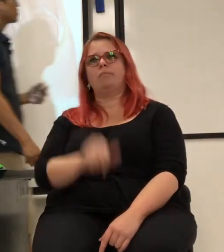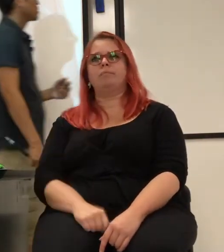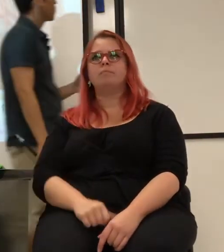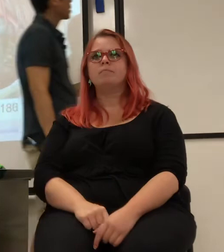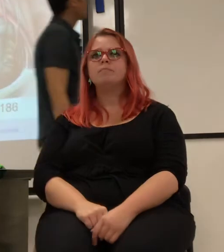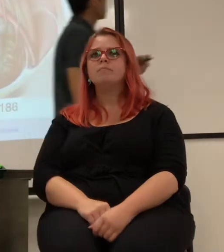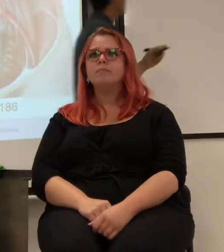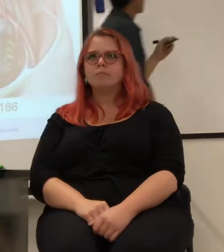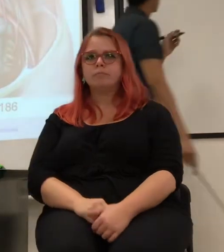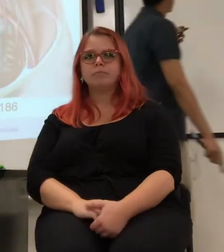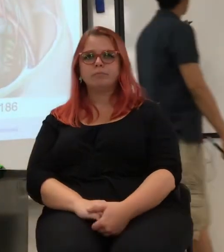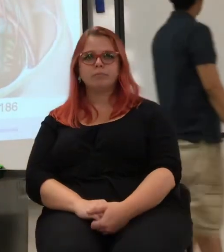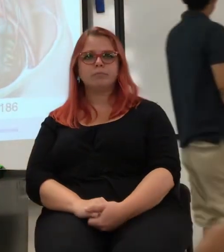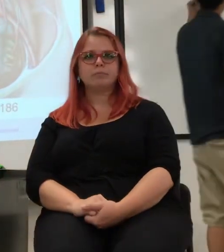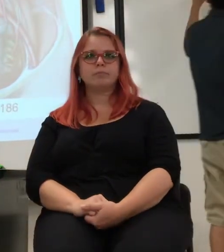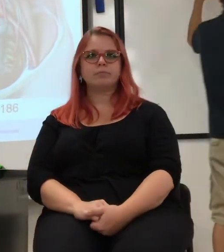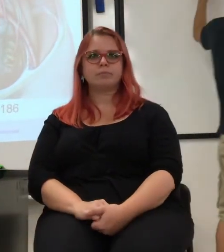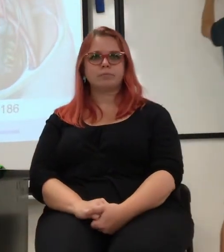So stomach